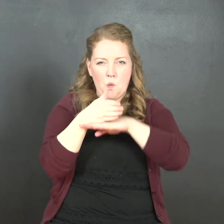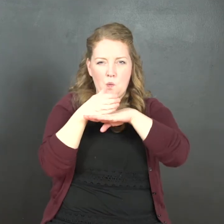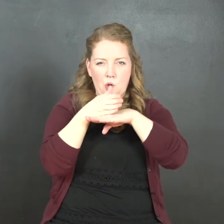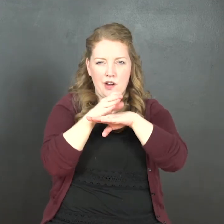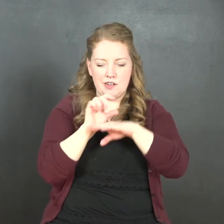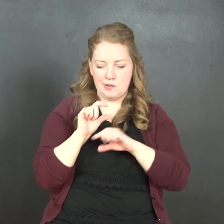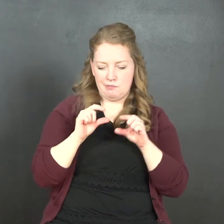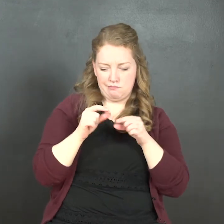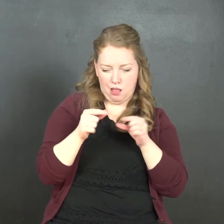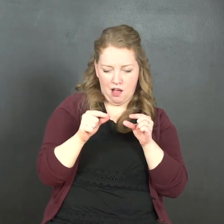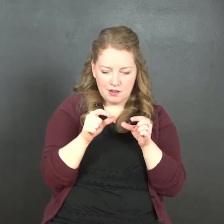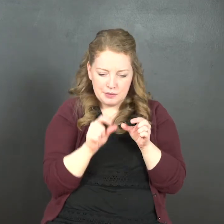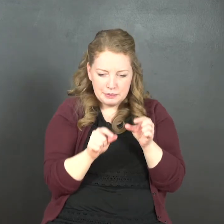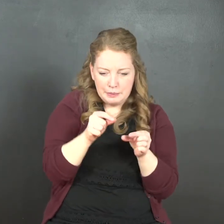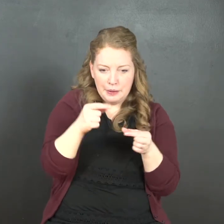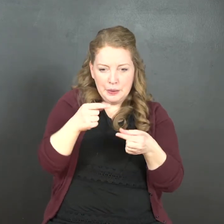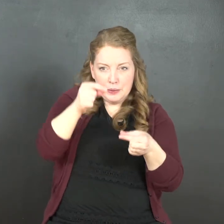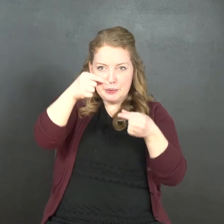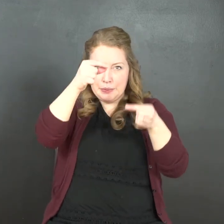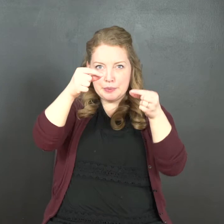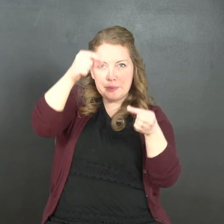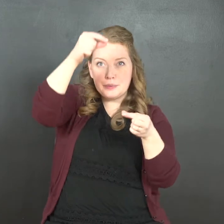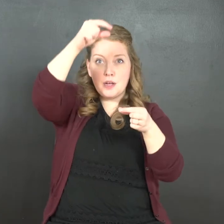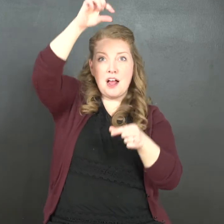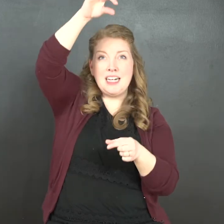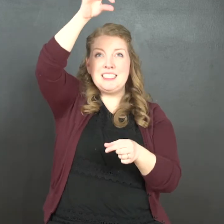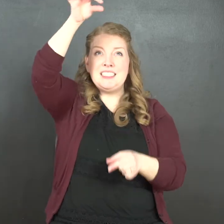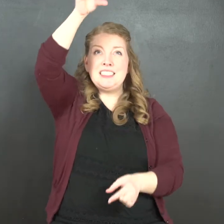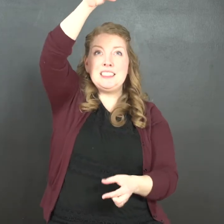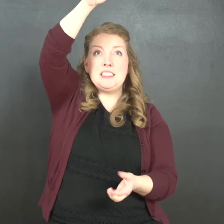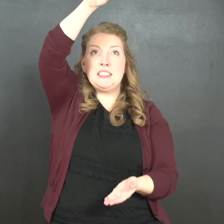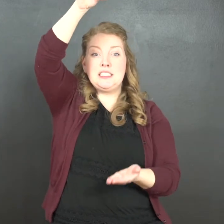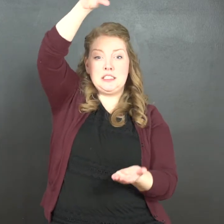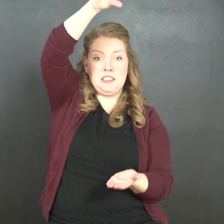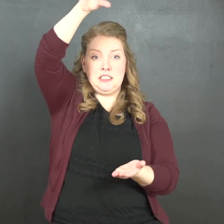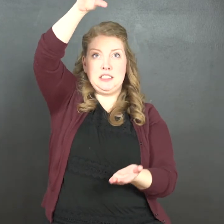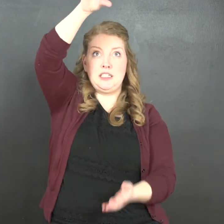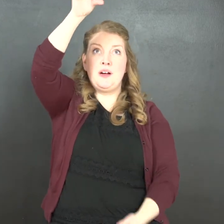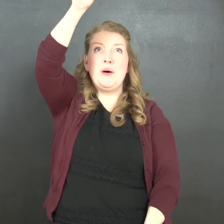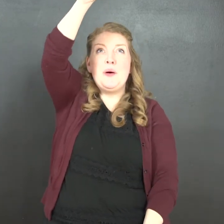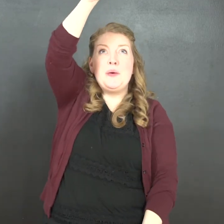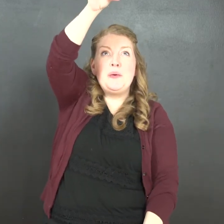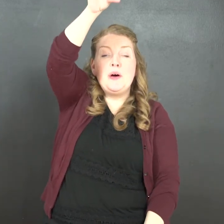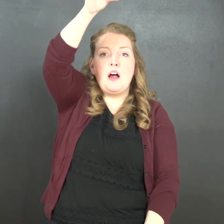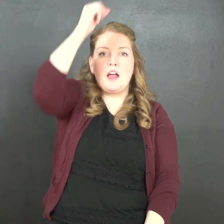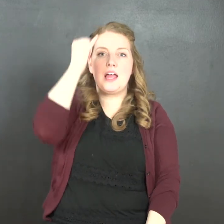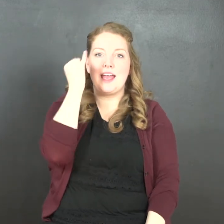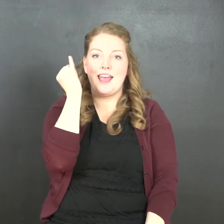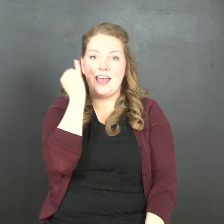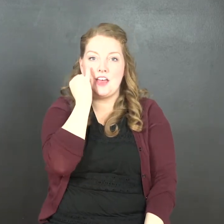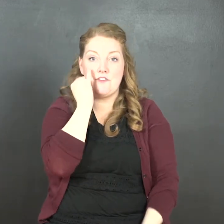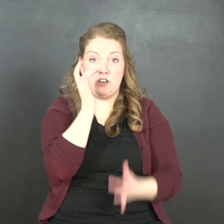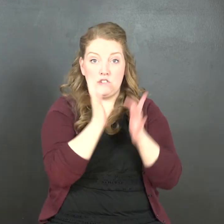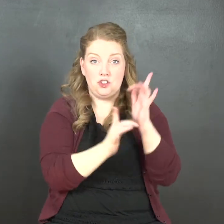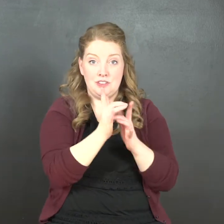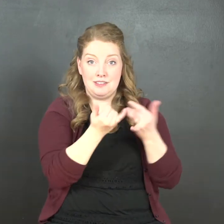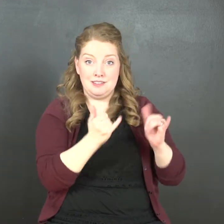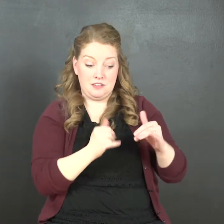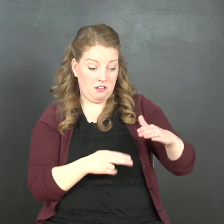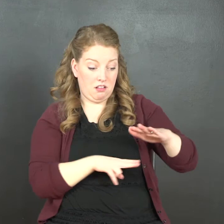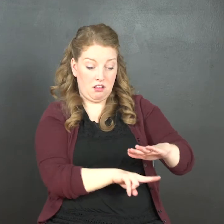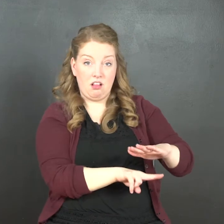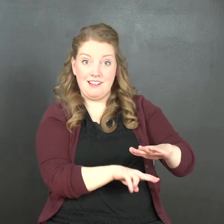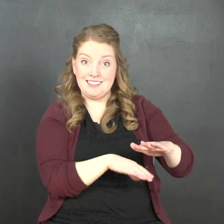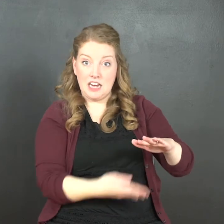teach and we believe is literally hinging on this one key doctrine. You see, if If there was no resurrection, things